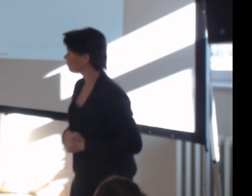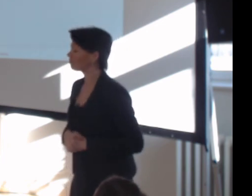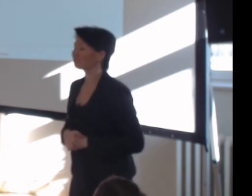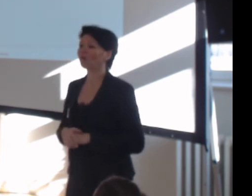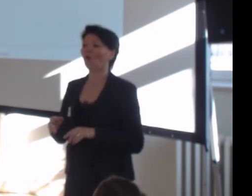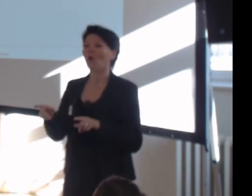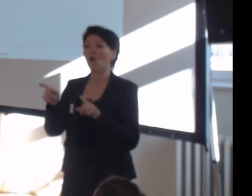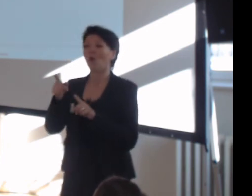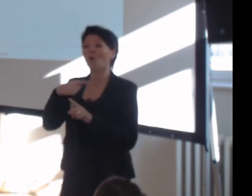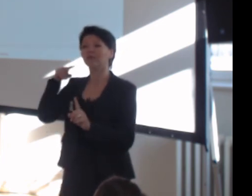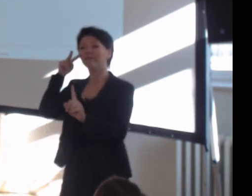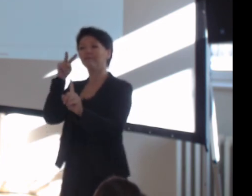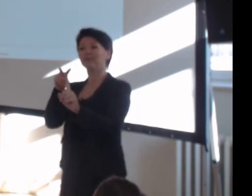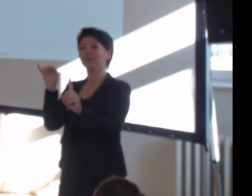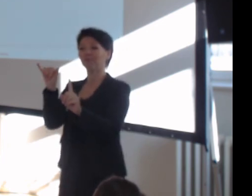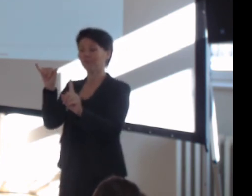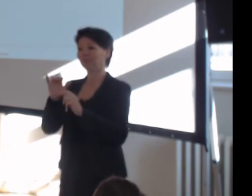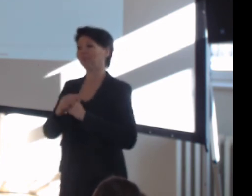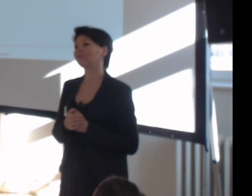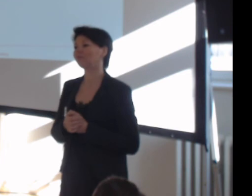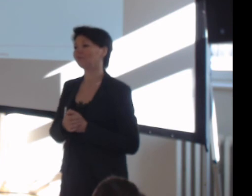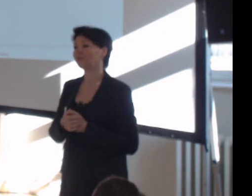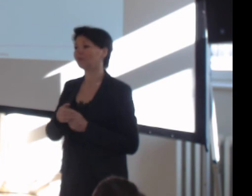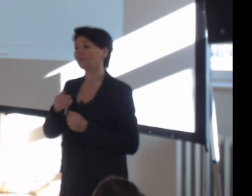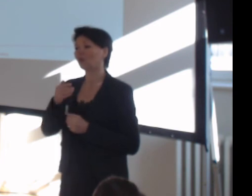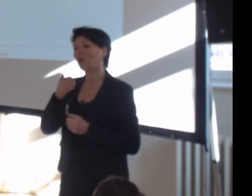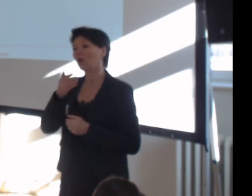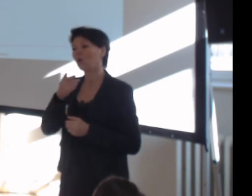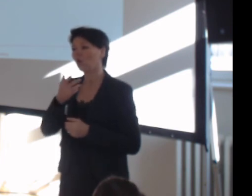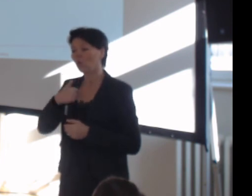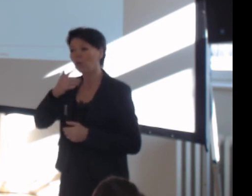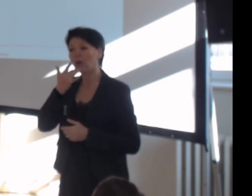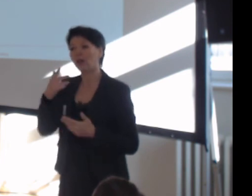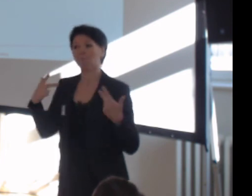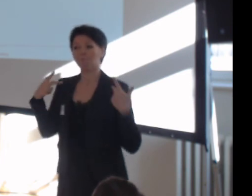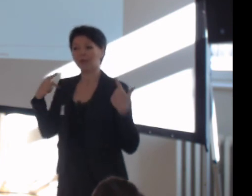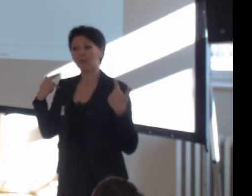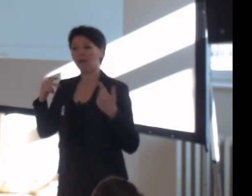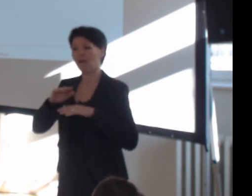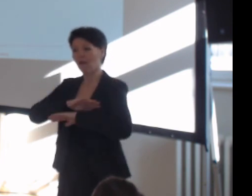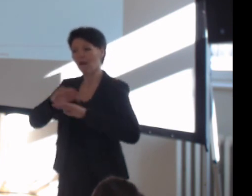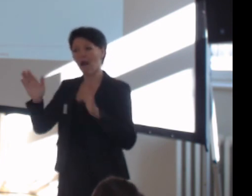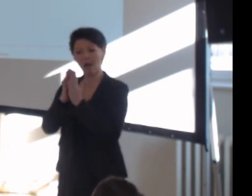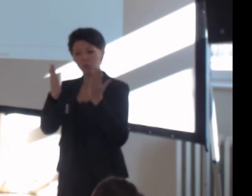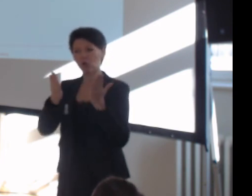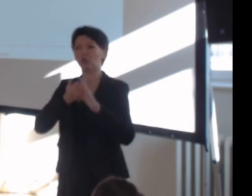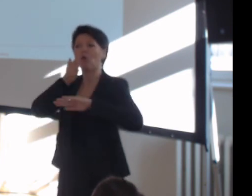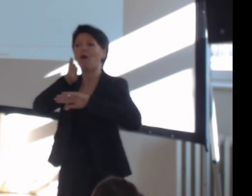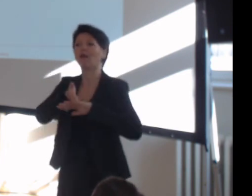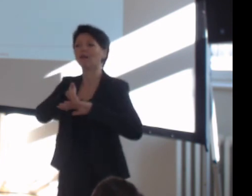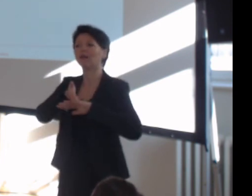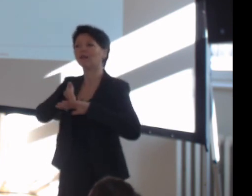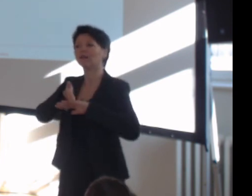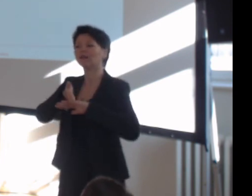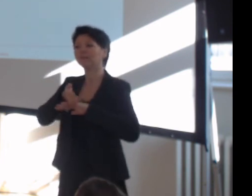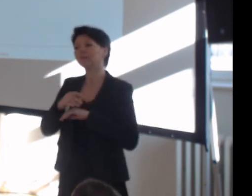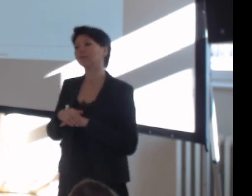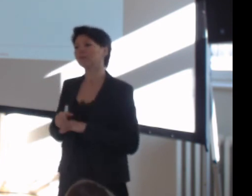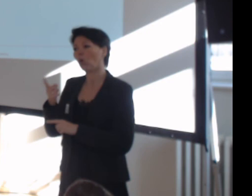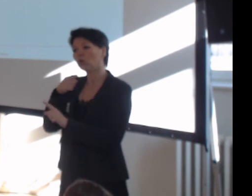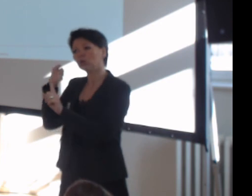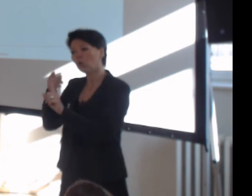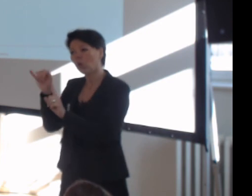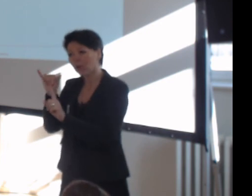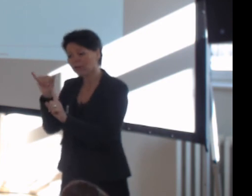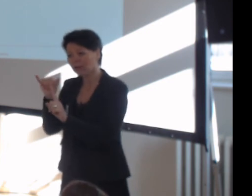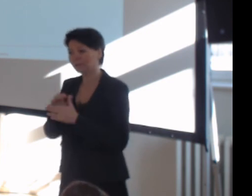And our vision is a society in which all reading is accessible, and a motto for MTM is with